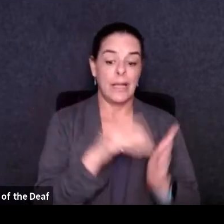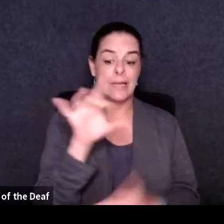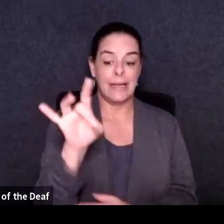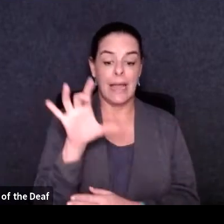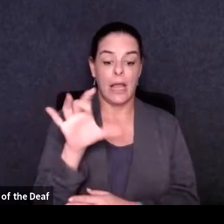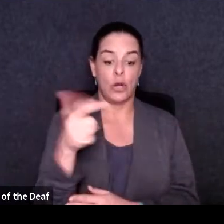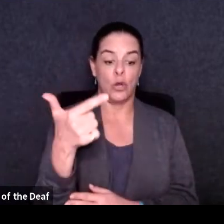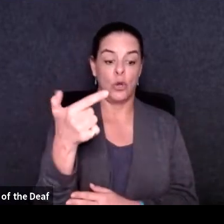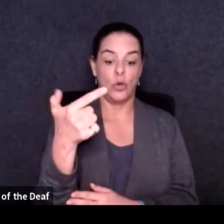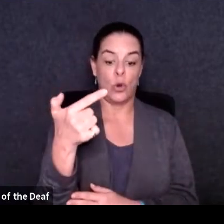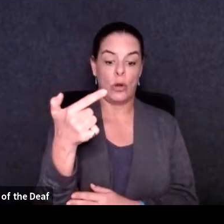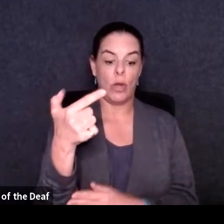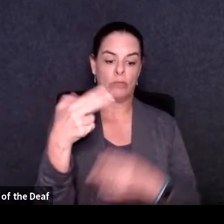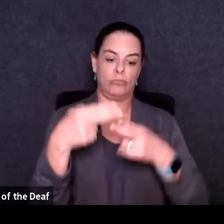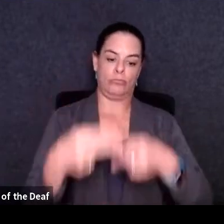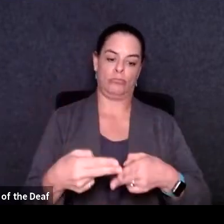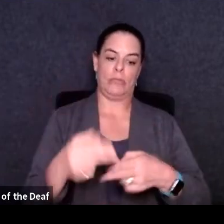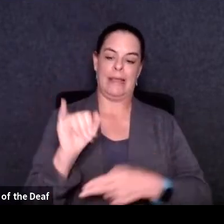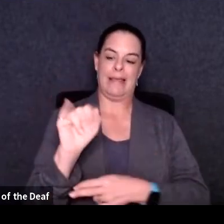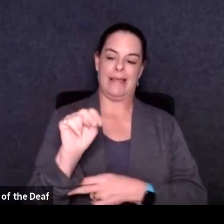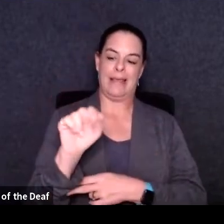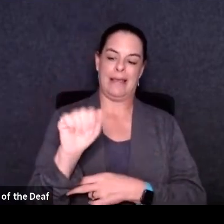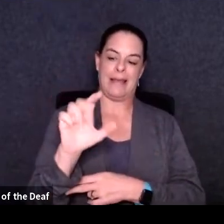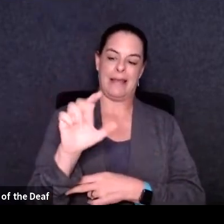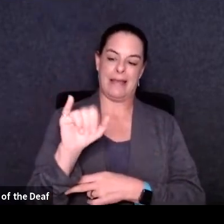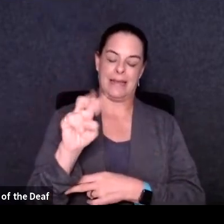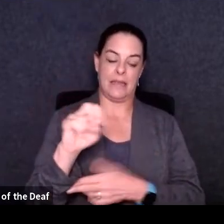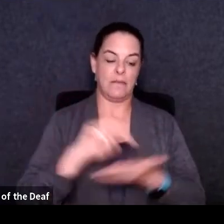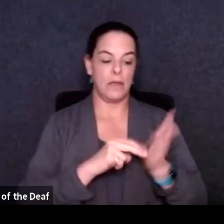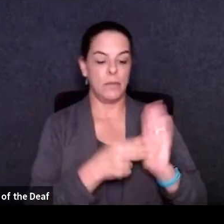13,821 of our cases are considered inactive, giving us